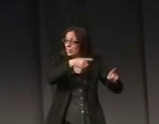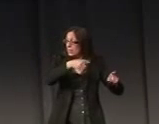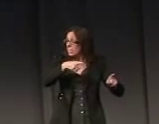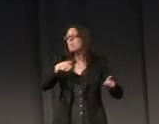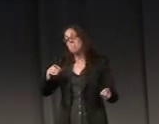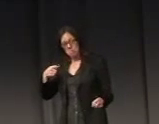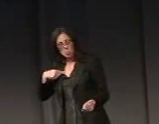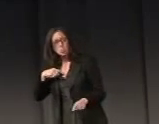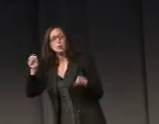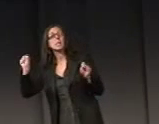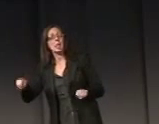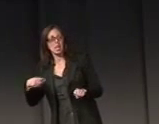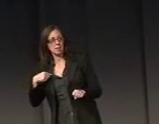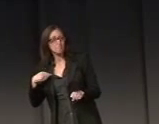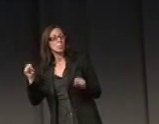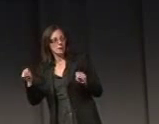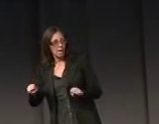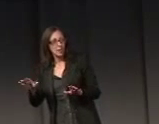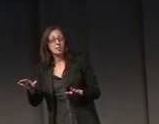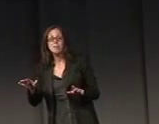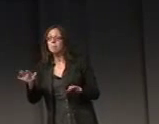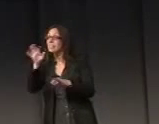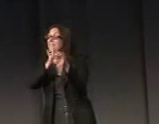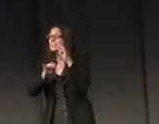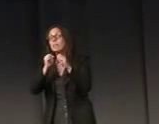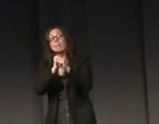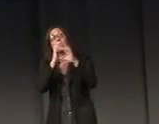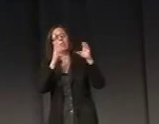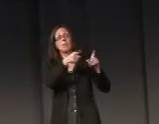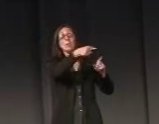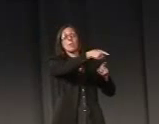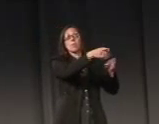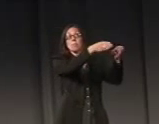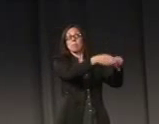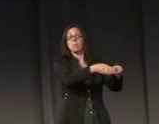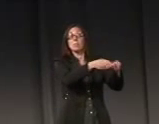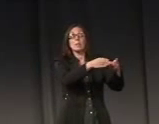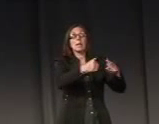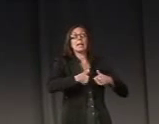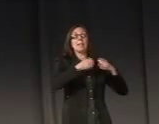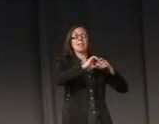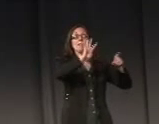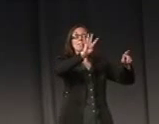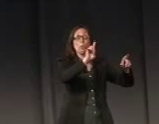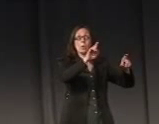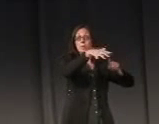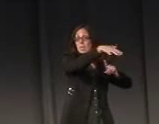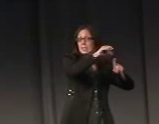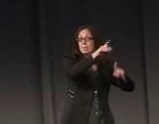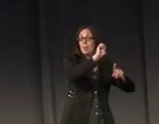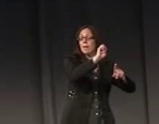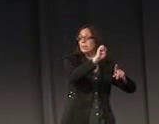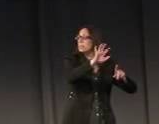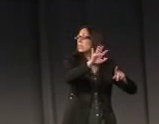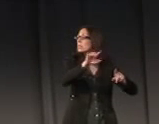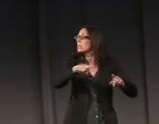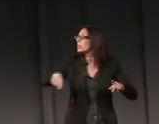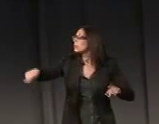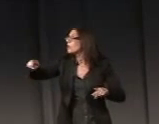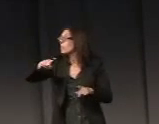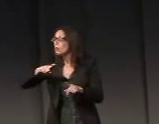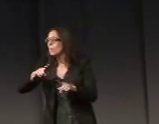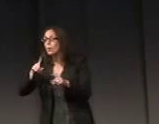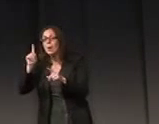Instead of imagining beings inhabiting 4-dimensional space, Poincaré asked that we instead imagine ourselves with slightly altered